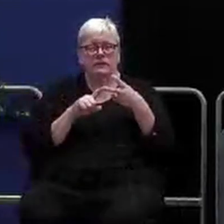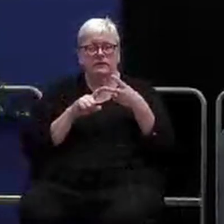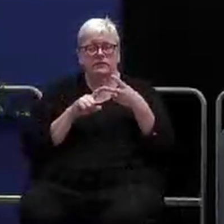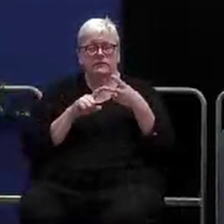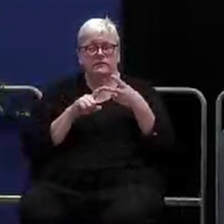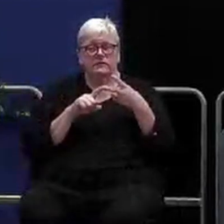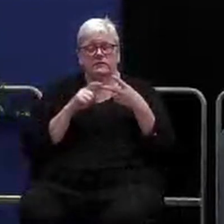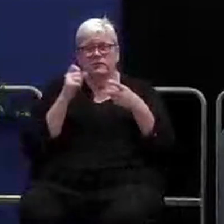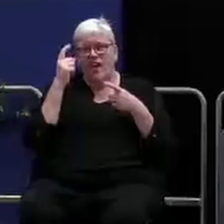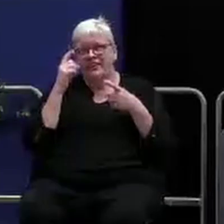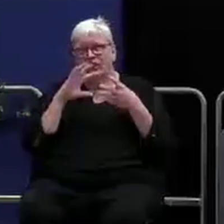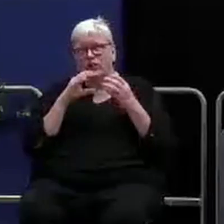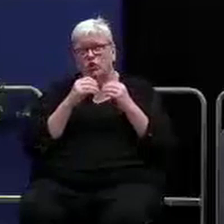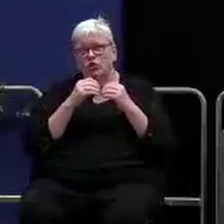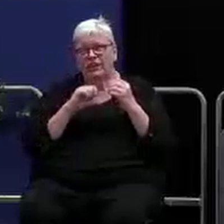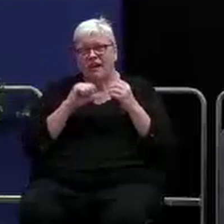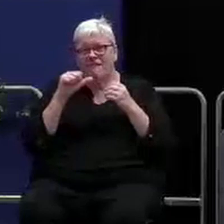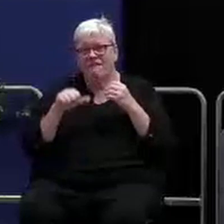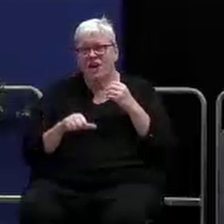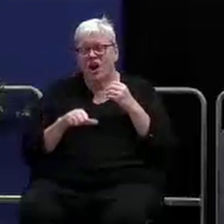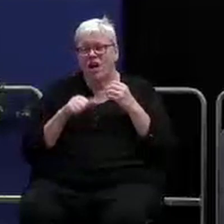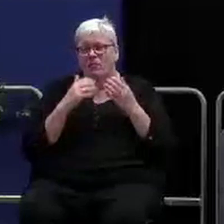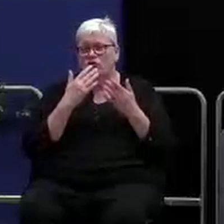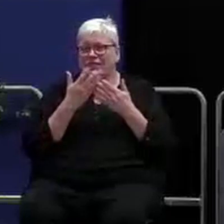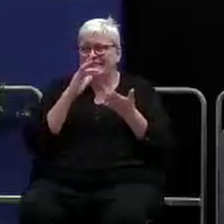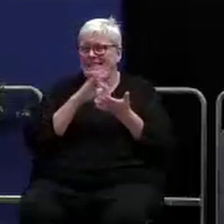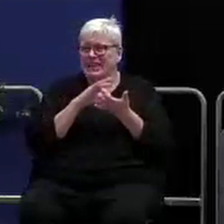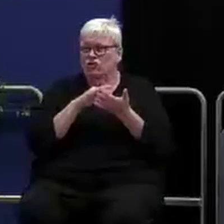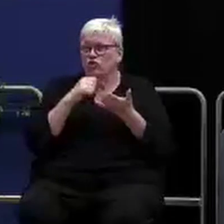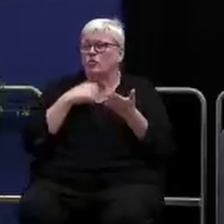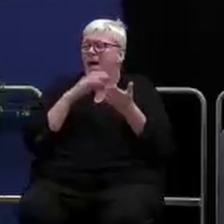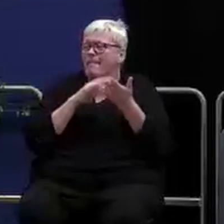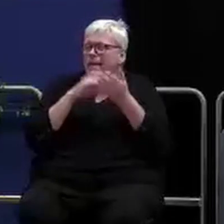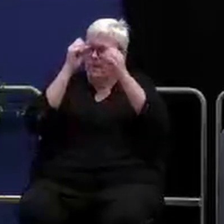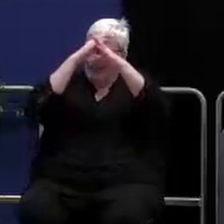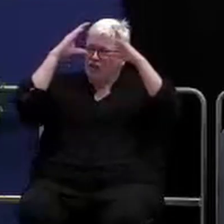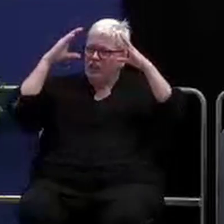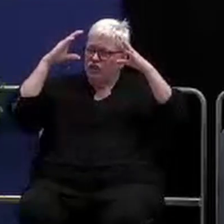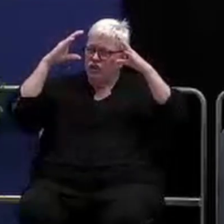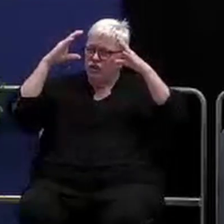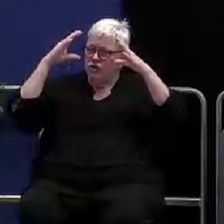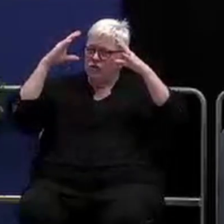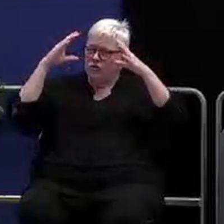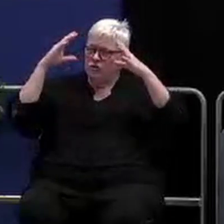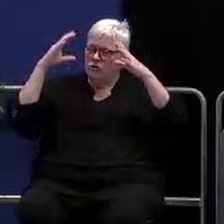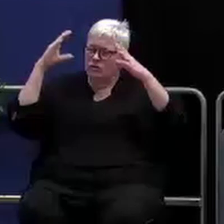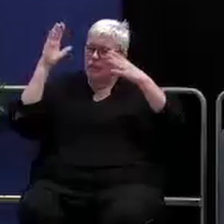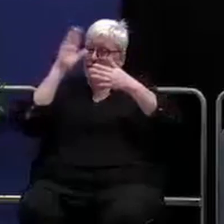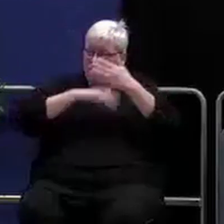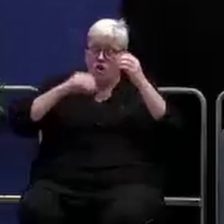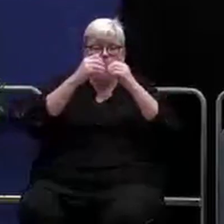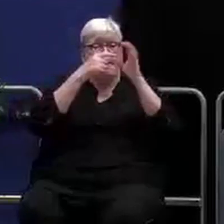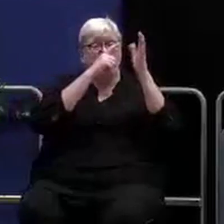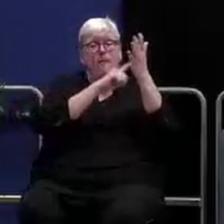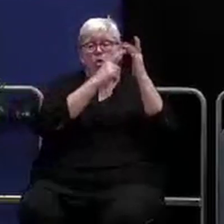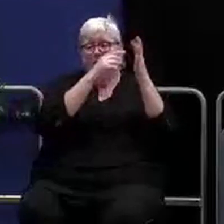the idea of creating a farm was something really central to my mother's imagination. So I'm from Baltimore originally,